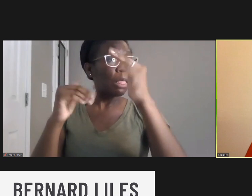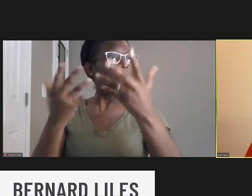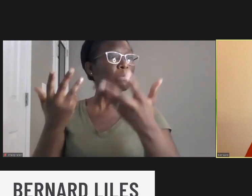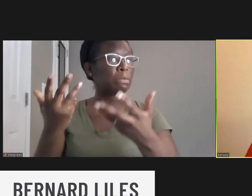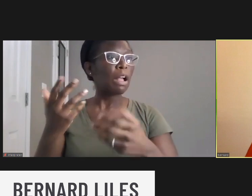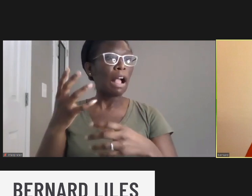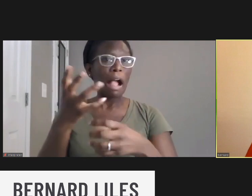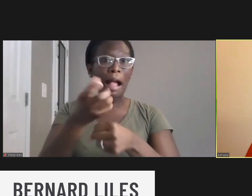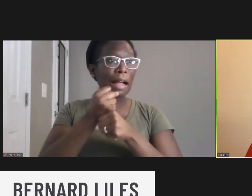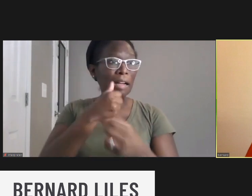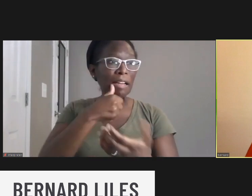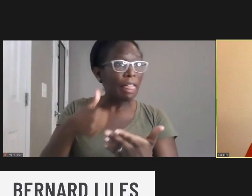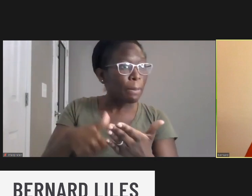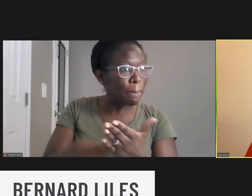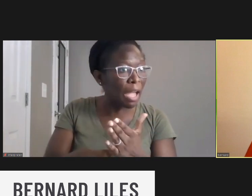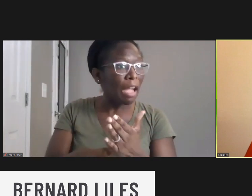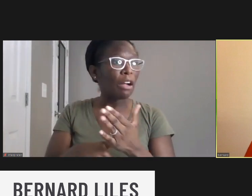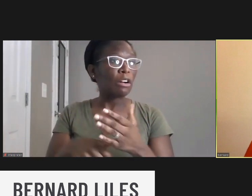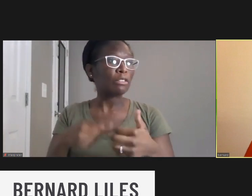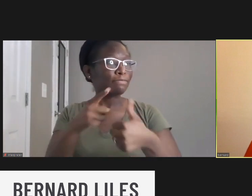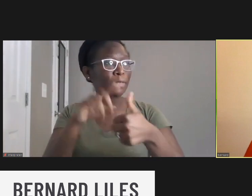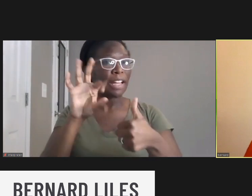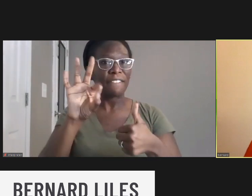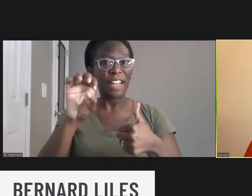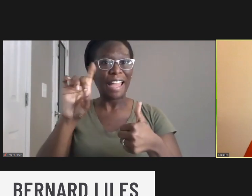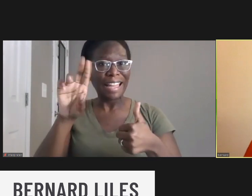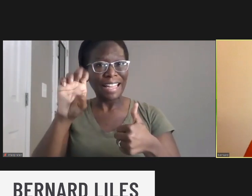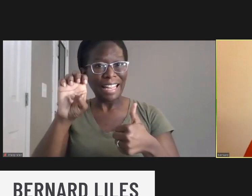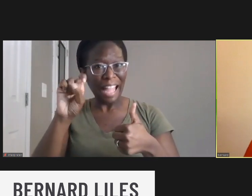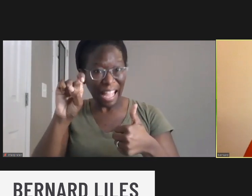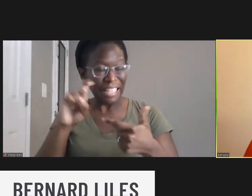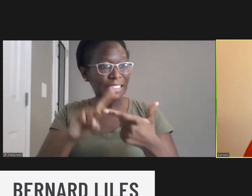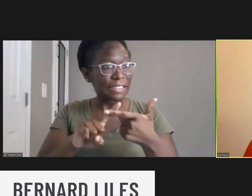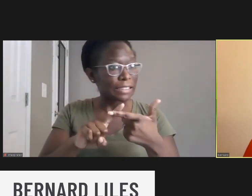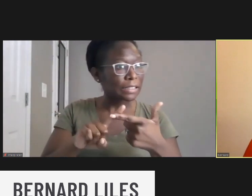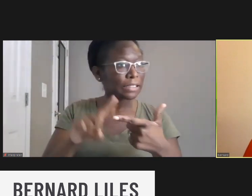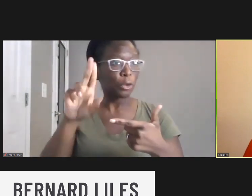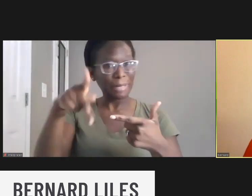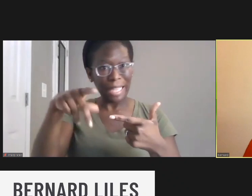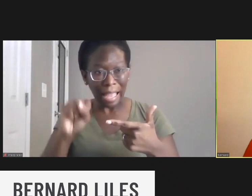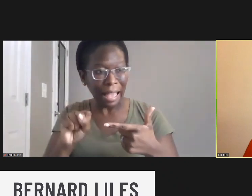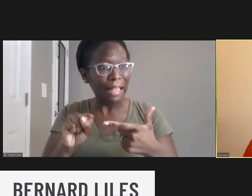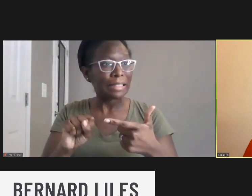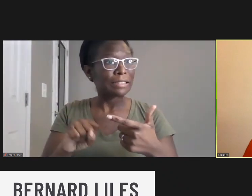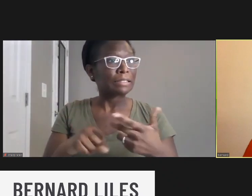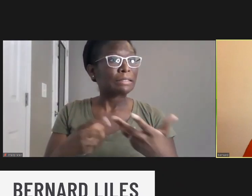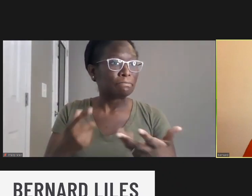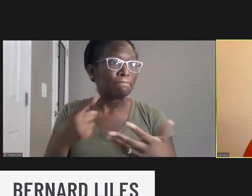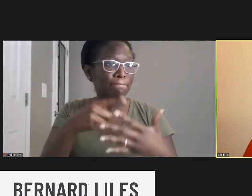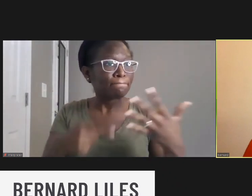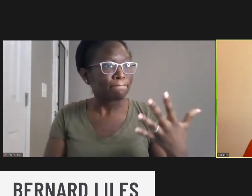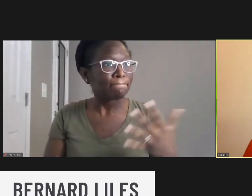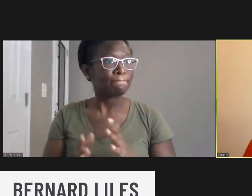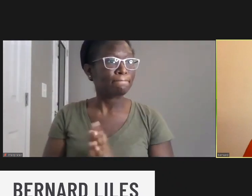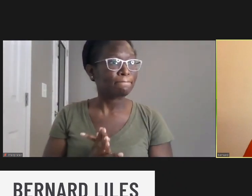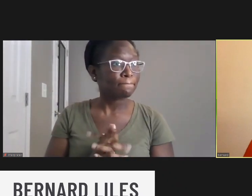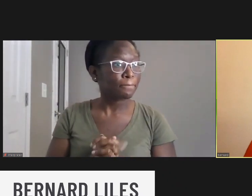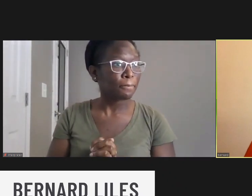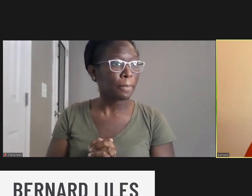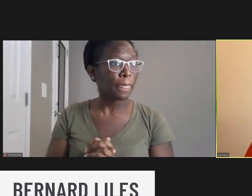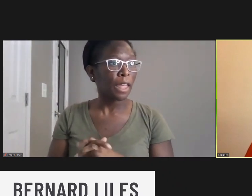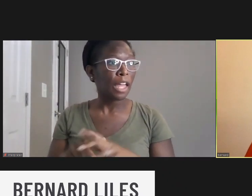UPS, and US Postal Service. I go through them and put the